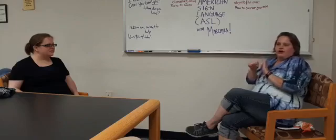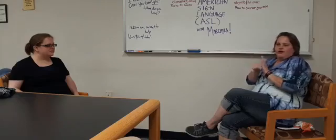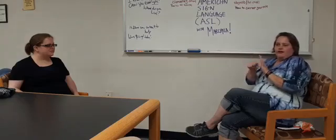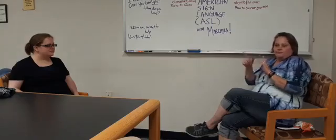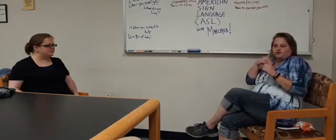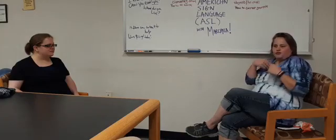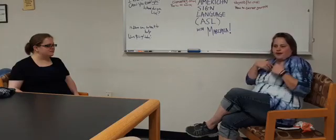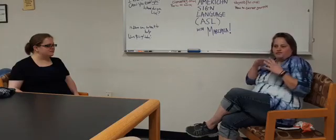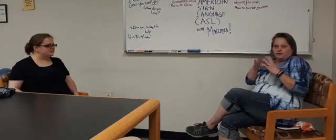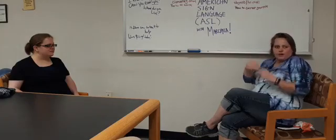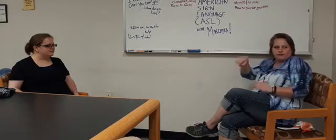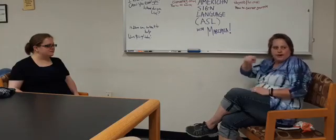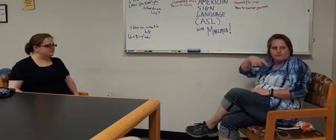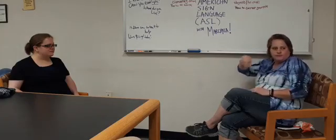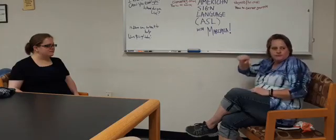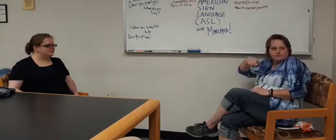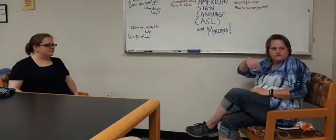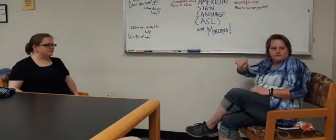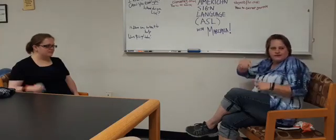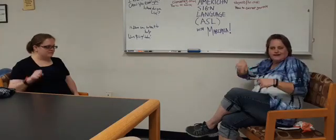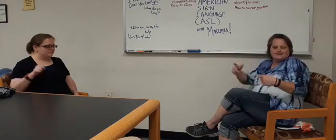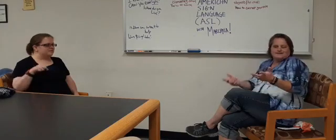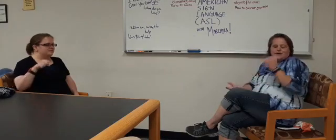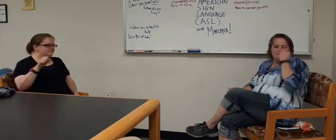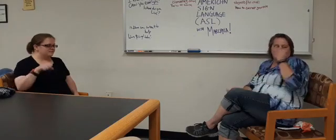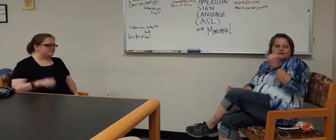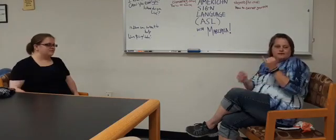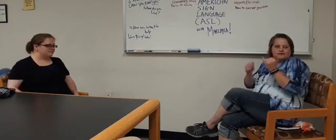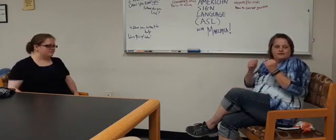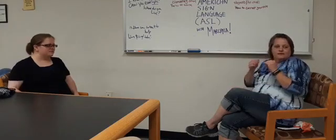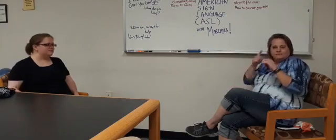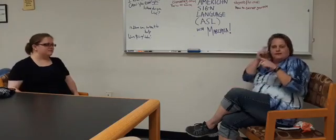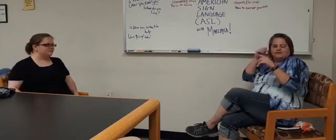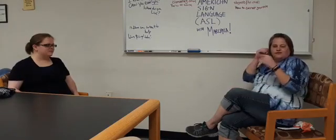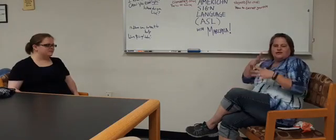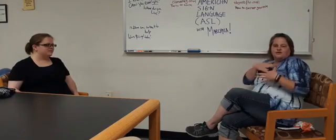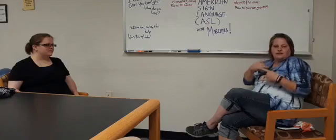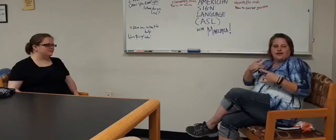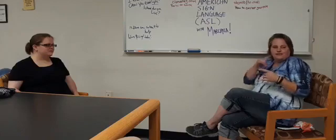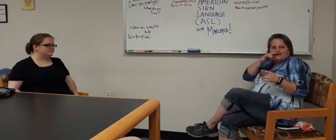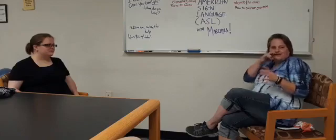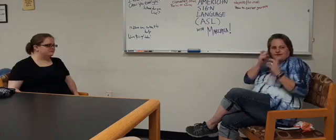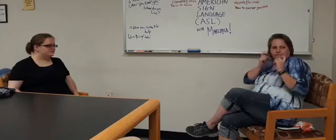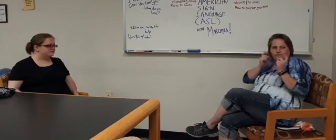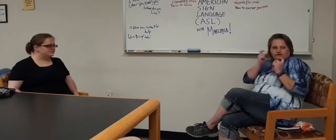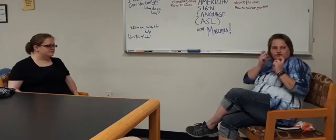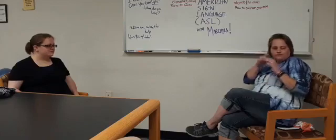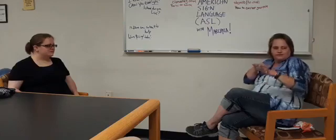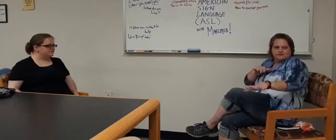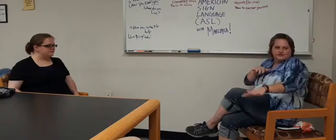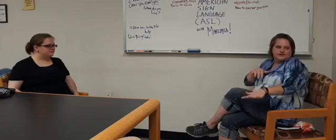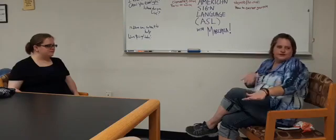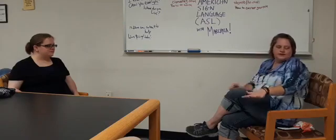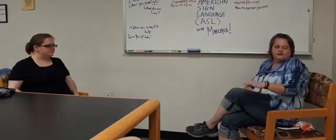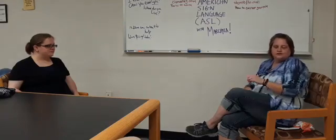sure they have a round table. But the kids stay my year. Right. Because she just like the kid visual and everything else. The